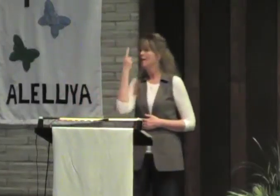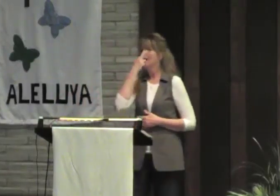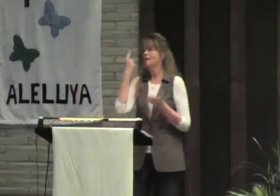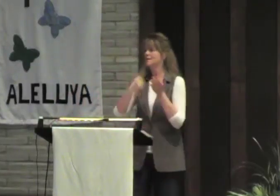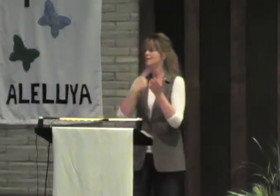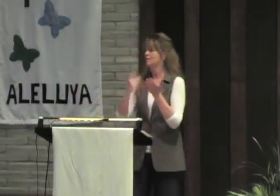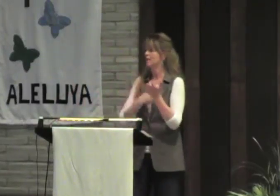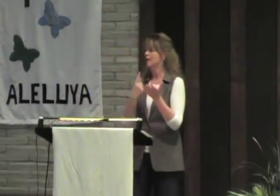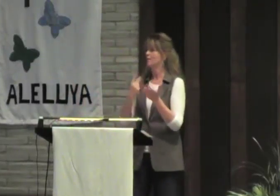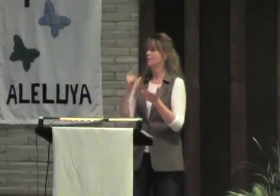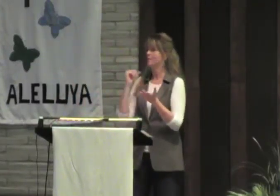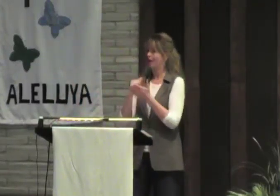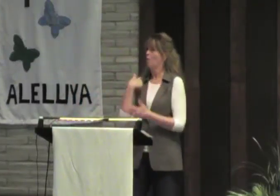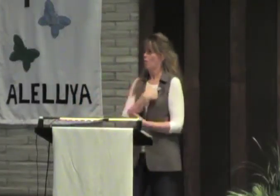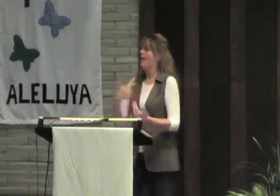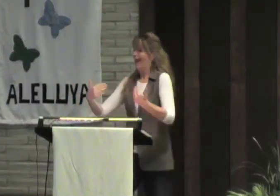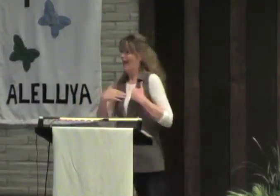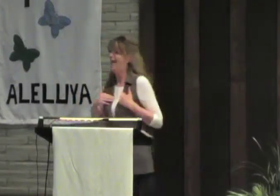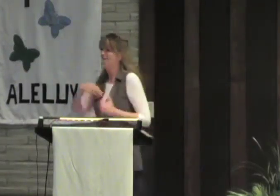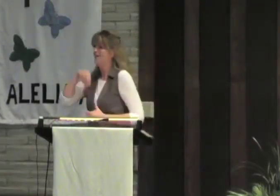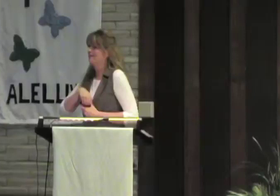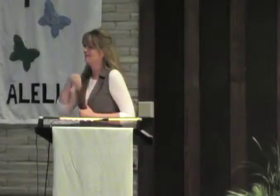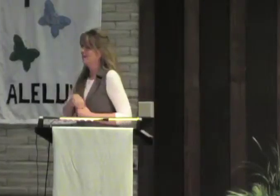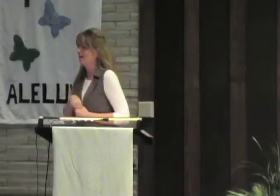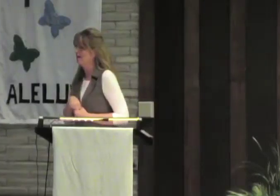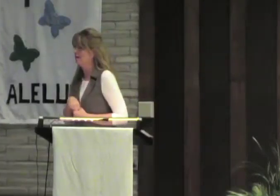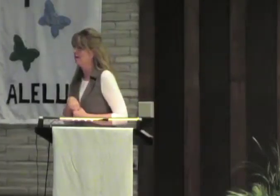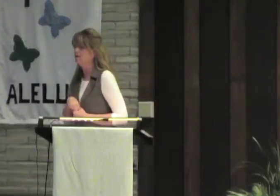We don't realize sometimes that we have it inside